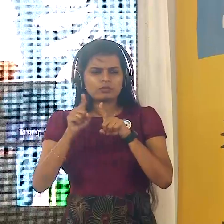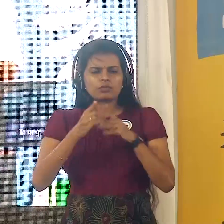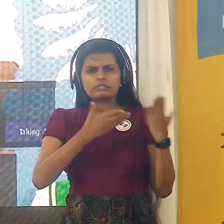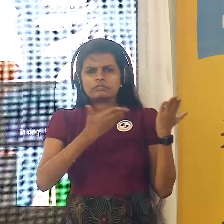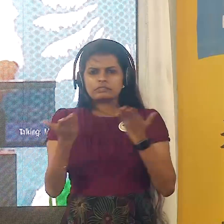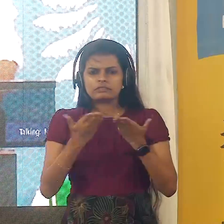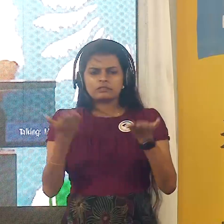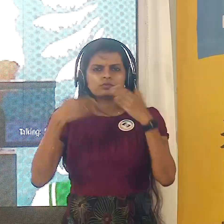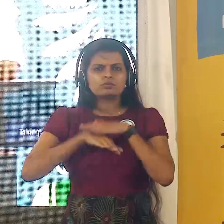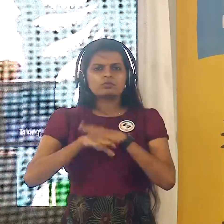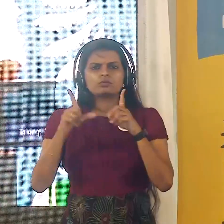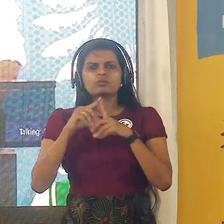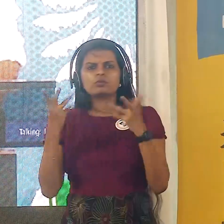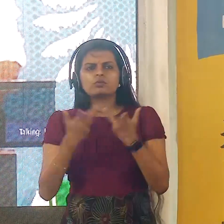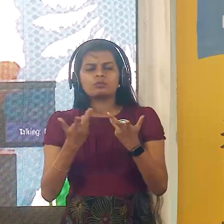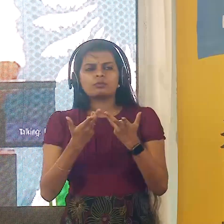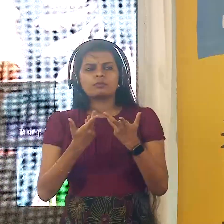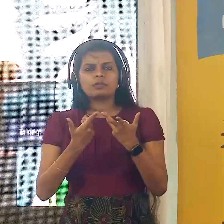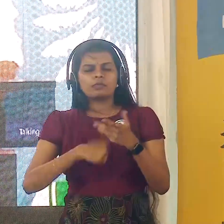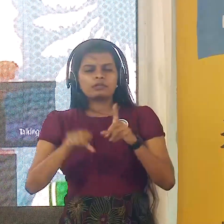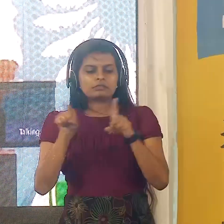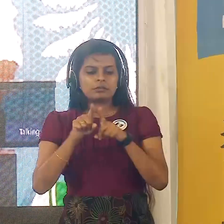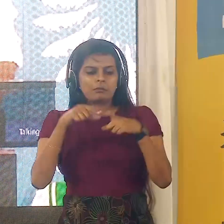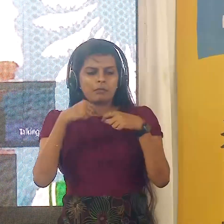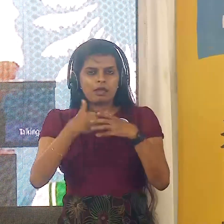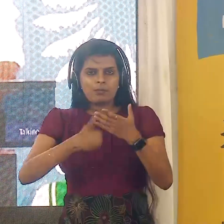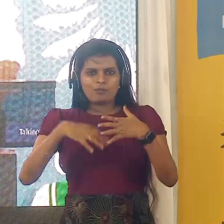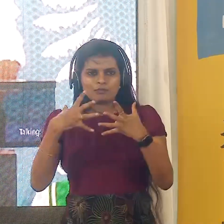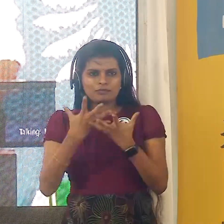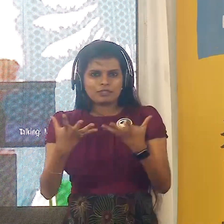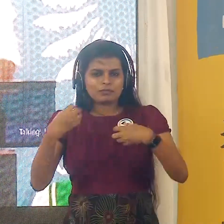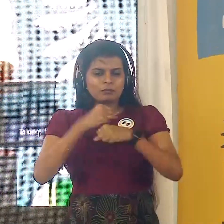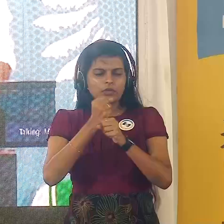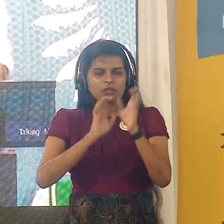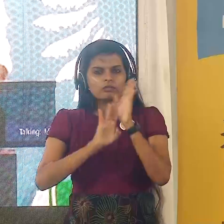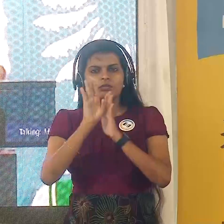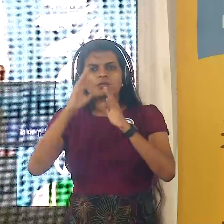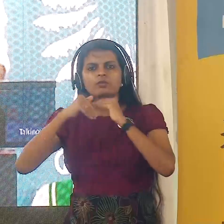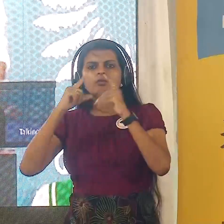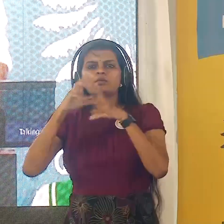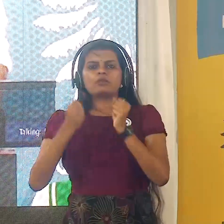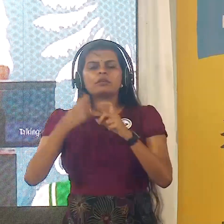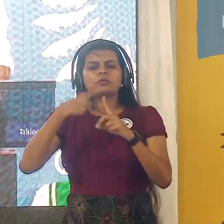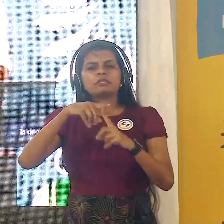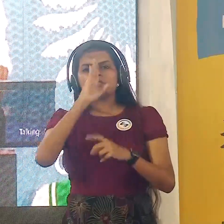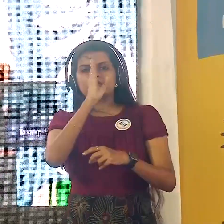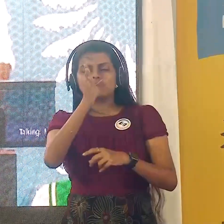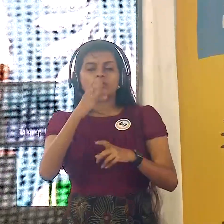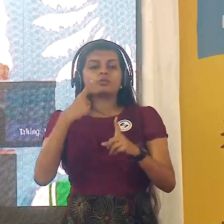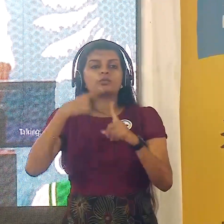services. That is where productivity is high and wage rates are high. That can have a direct positive